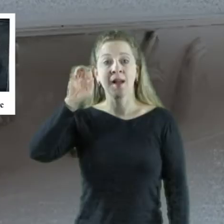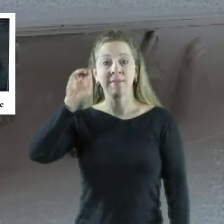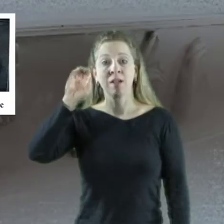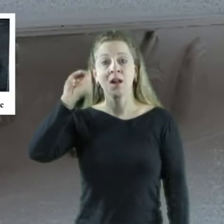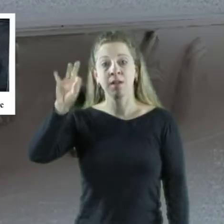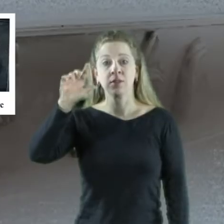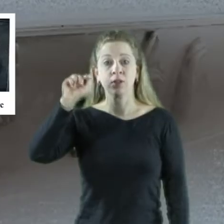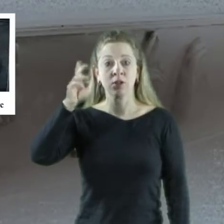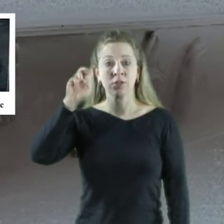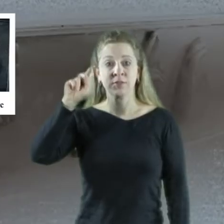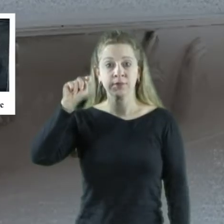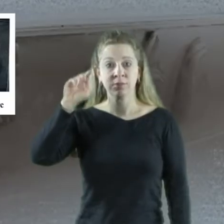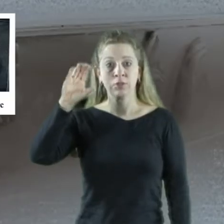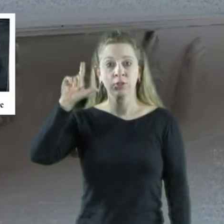The Life of Laurent Clerc.